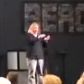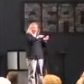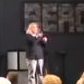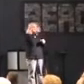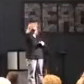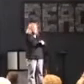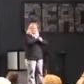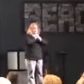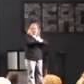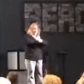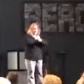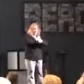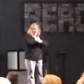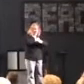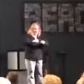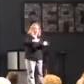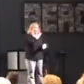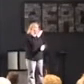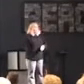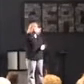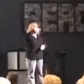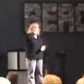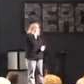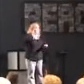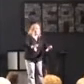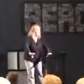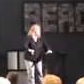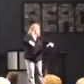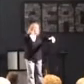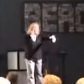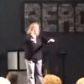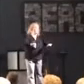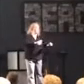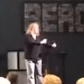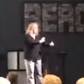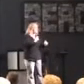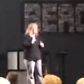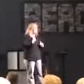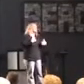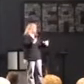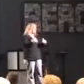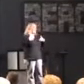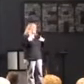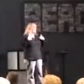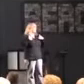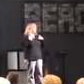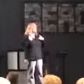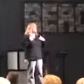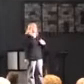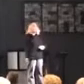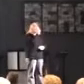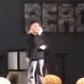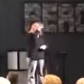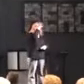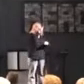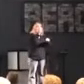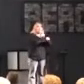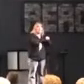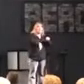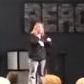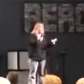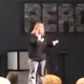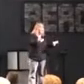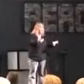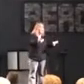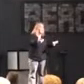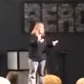tests that I still have. But there was one thing my dad did not do. He could not stay awake